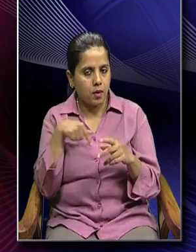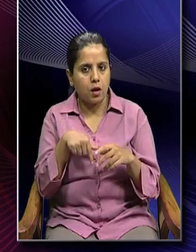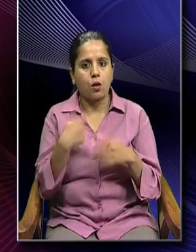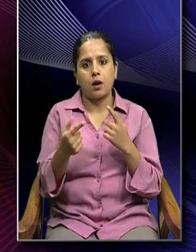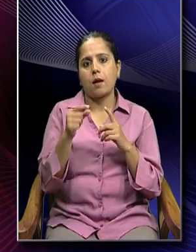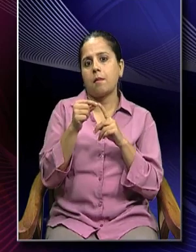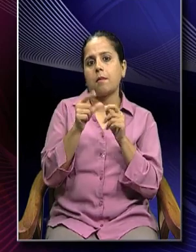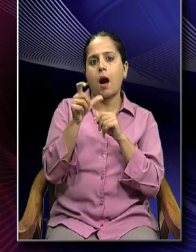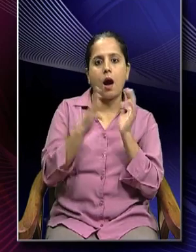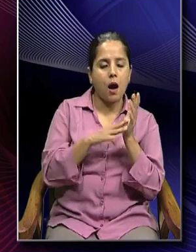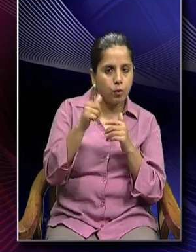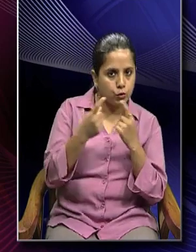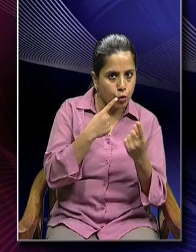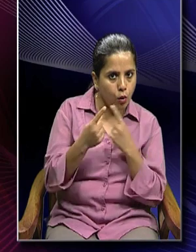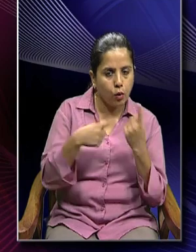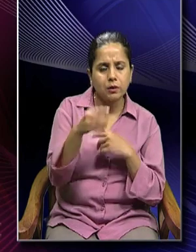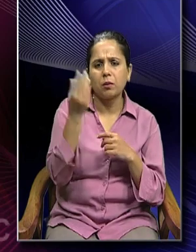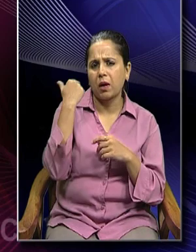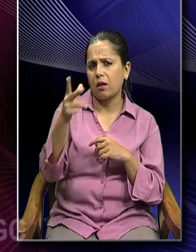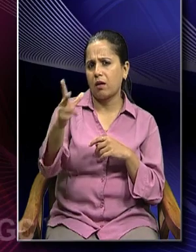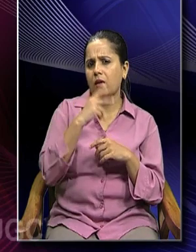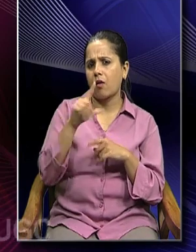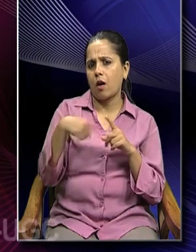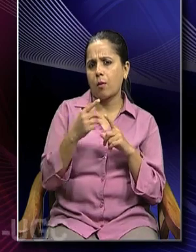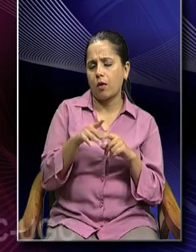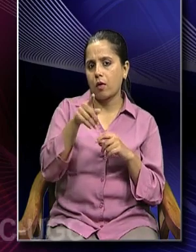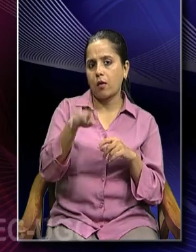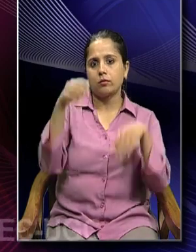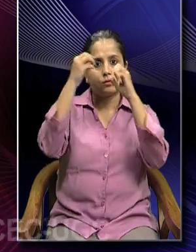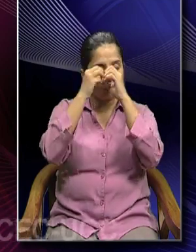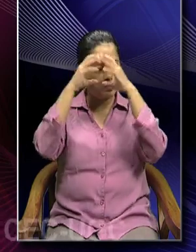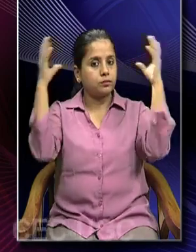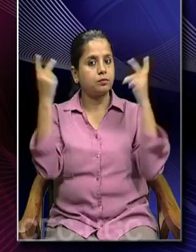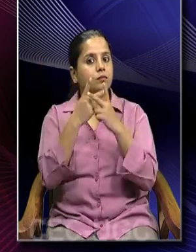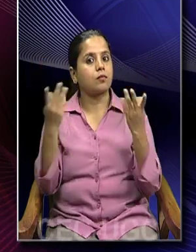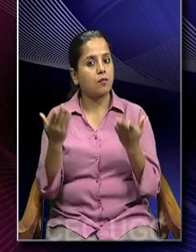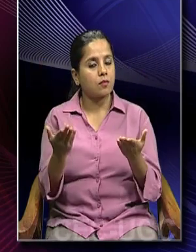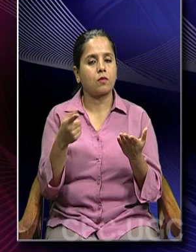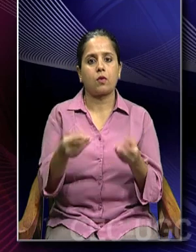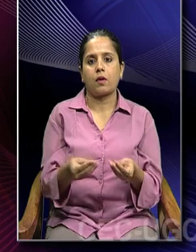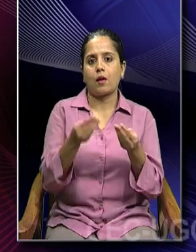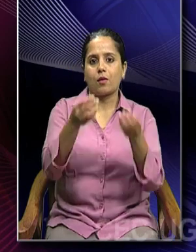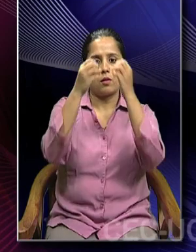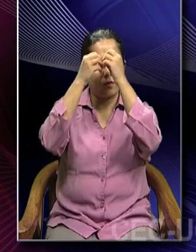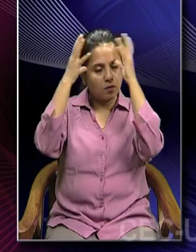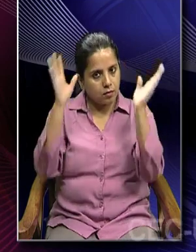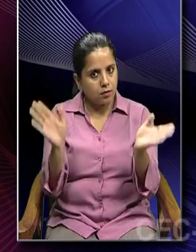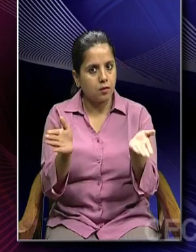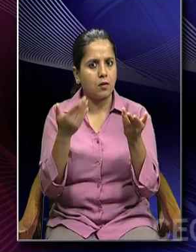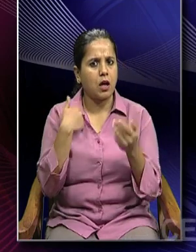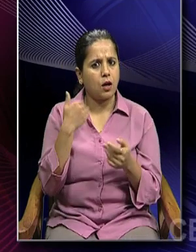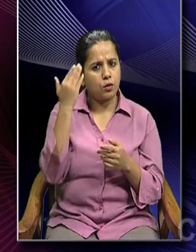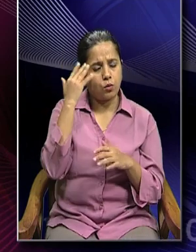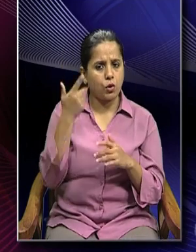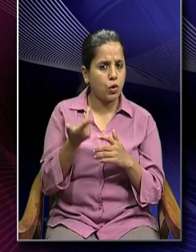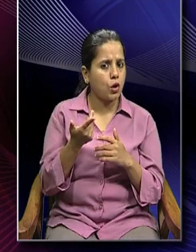palm top, and somebody was telling me about having an imagination. It is just like giving you an imagination that can we have a nose